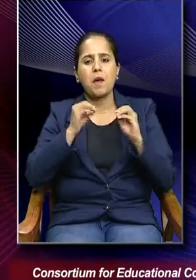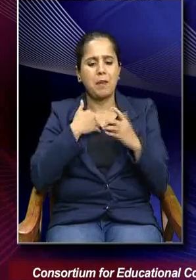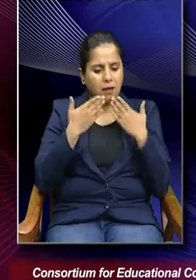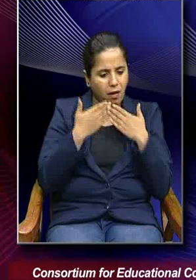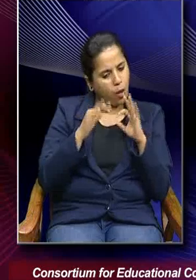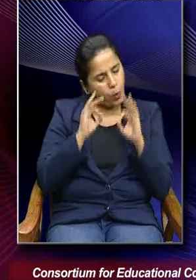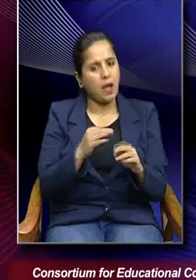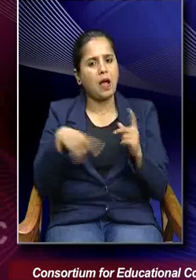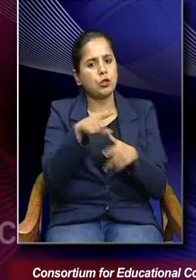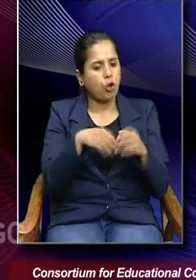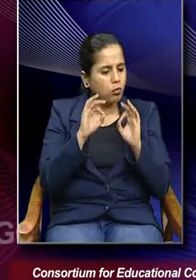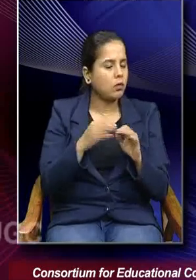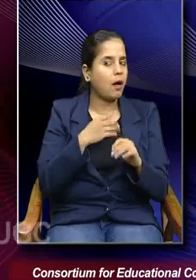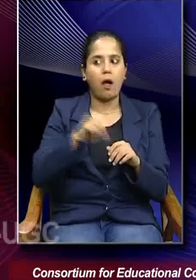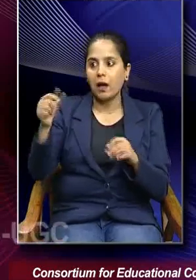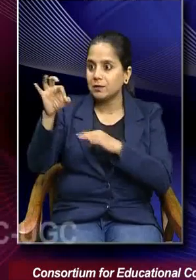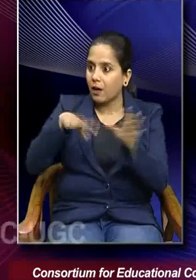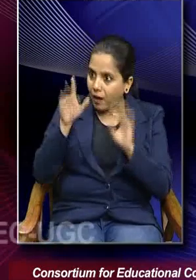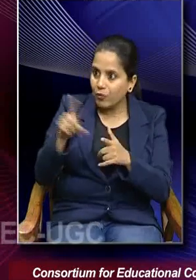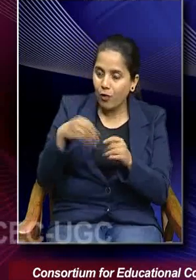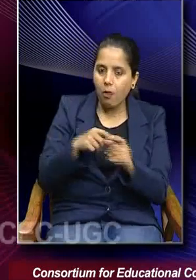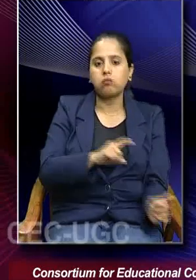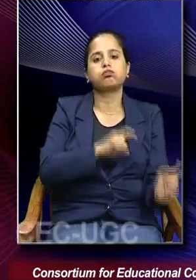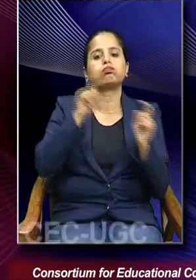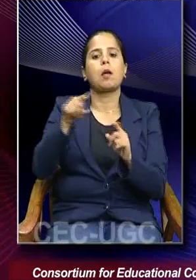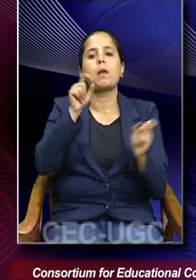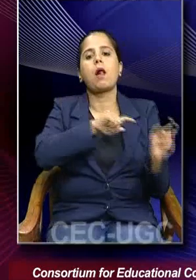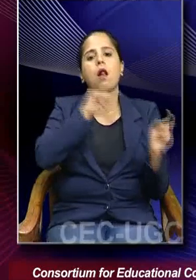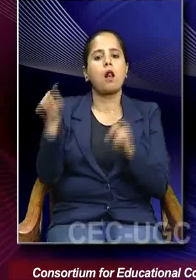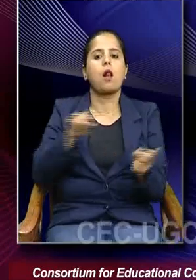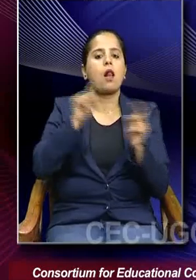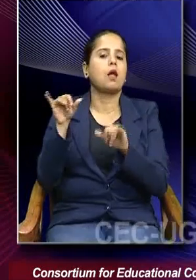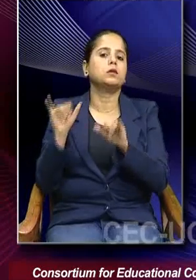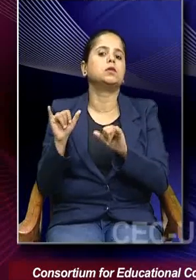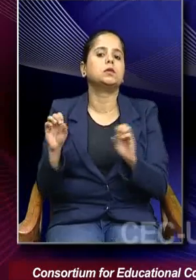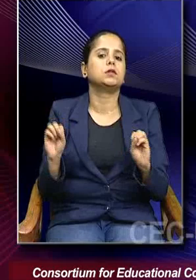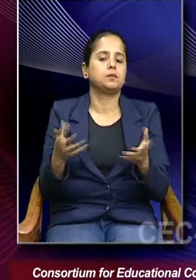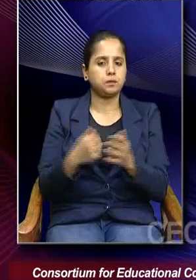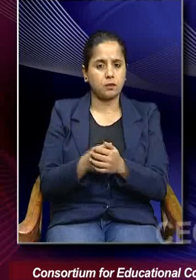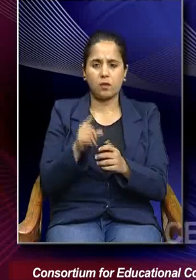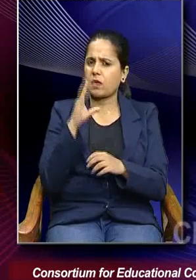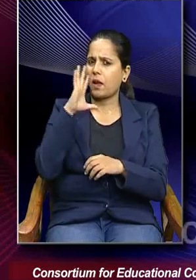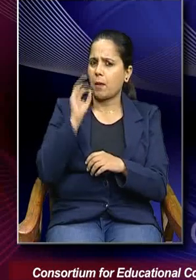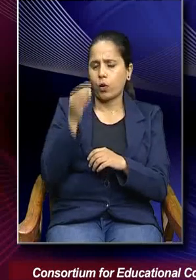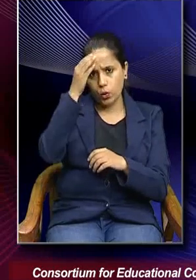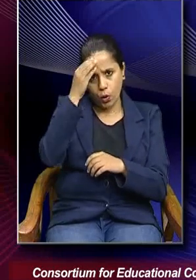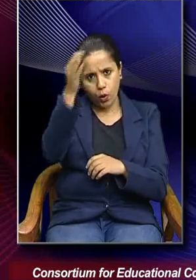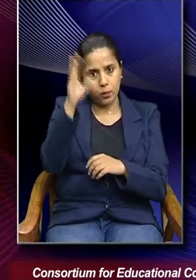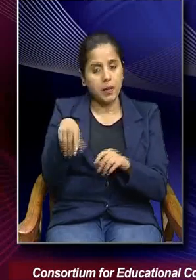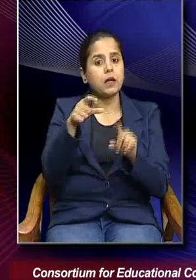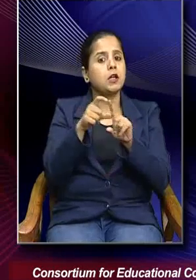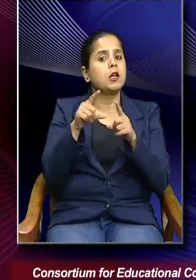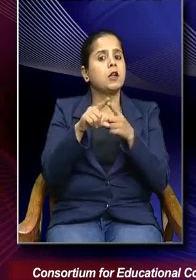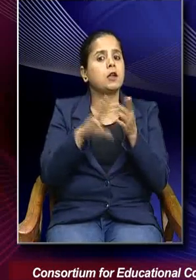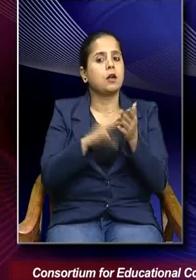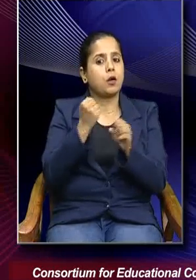employment, it pushes people to move out of that area. A very important concept in demography